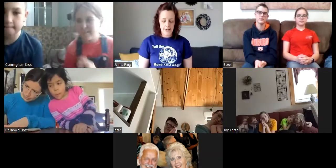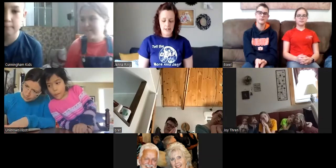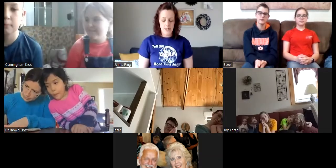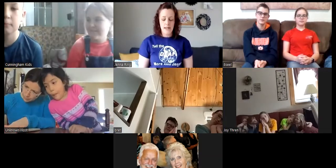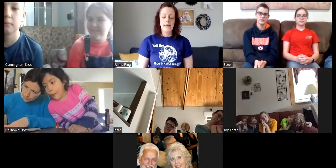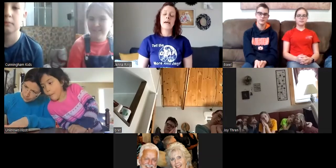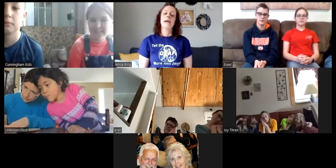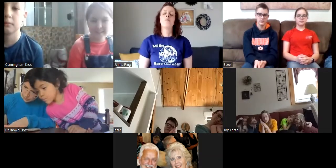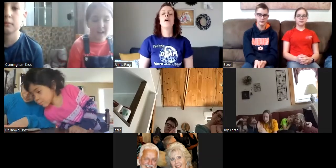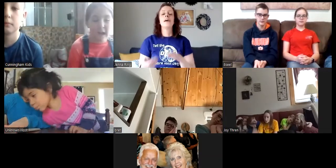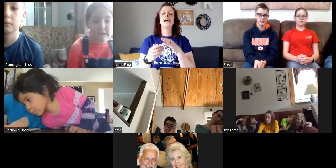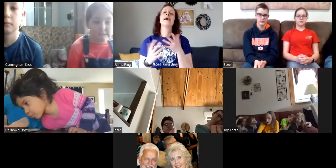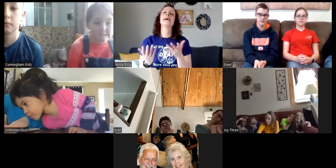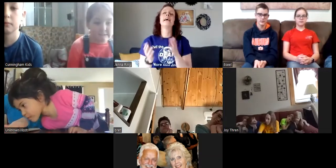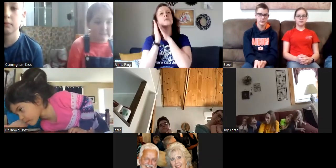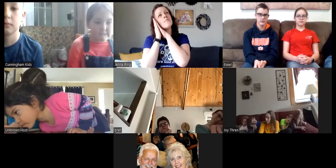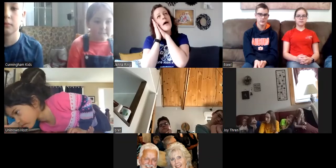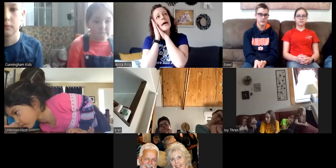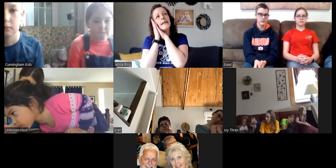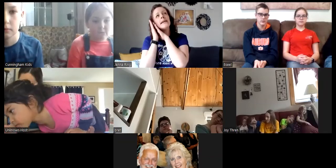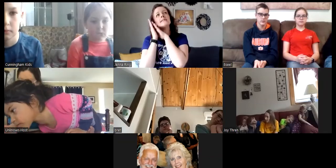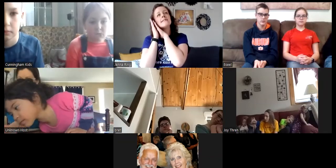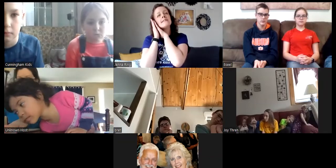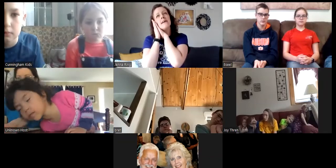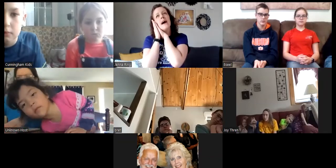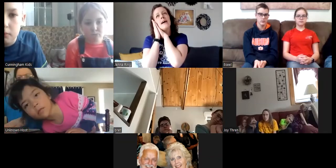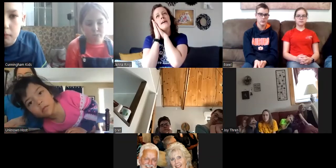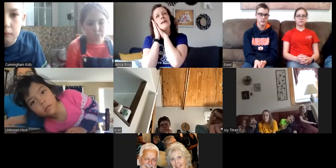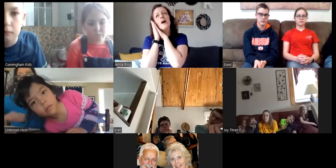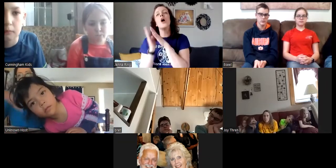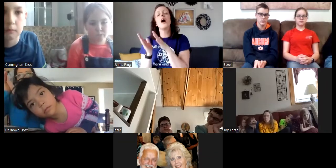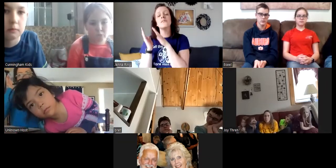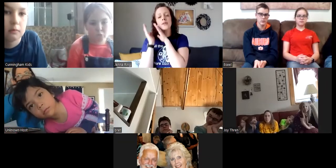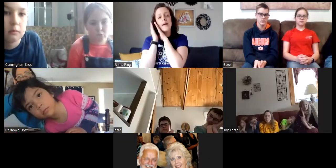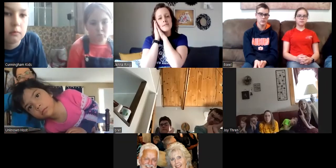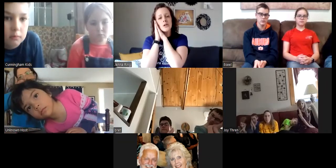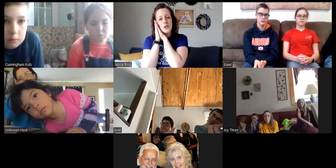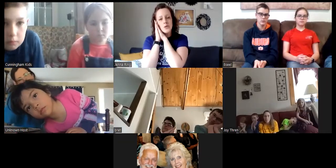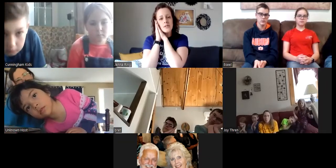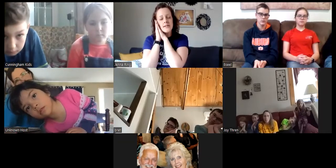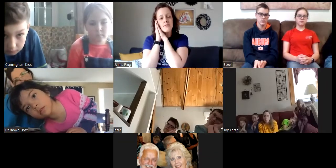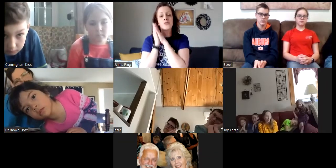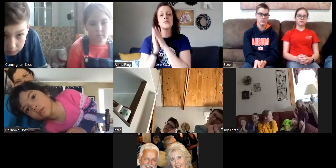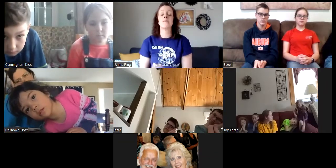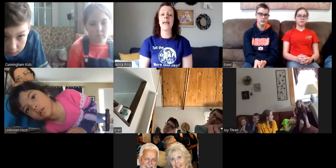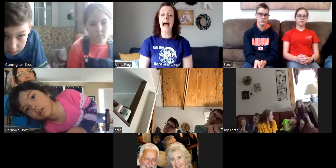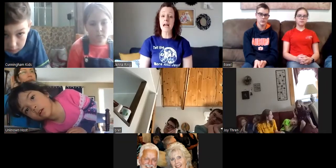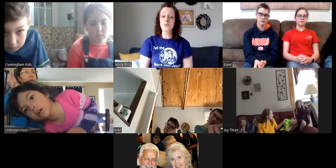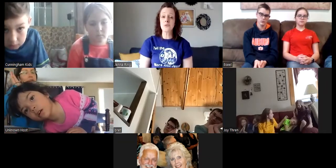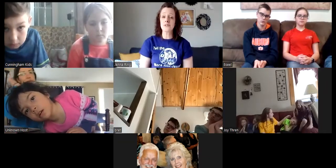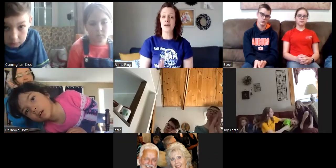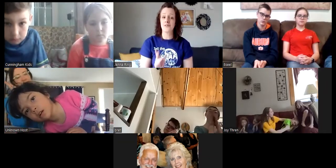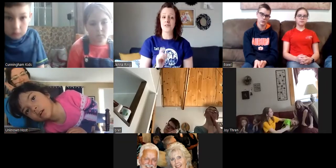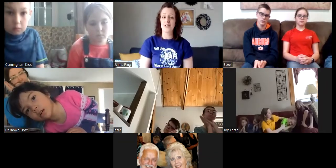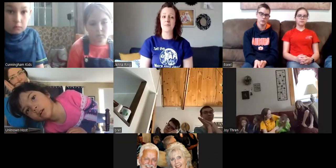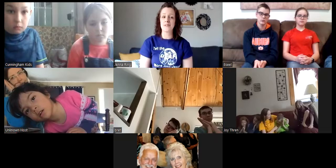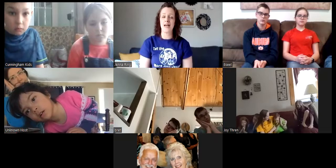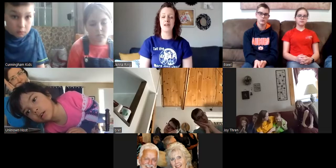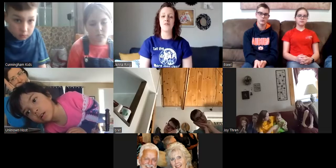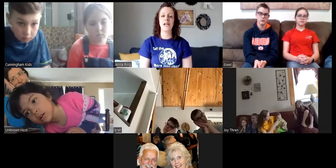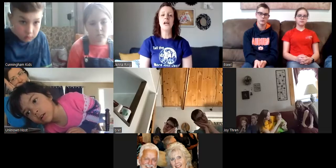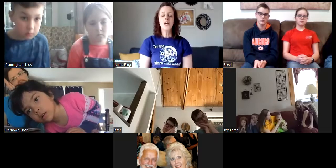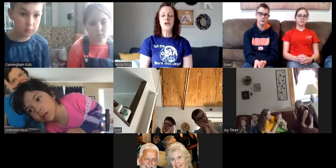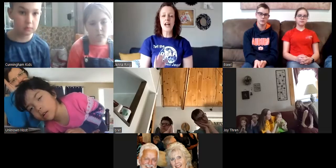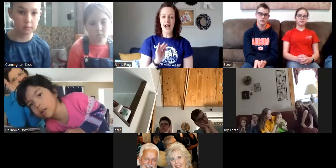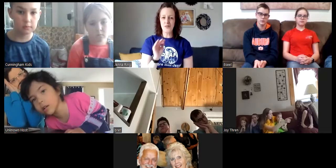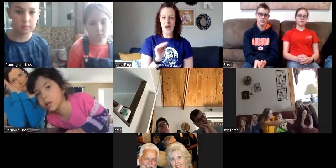All right. Well, it's bed. It's a lot of times they'll use this for sleep. The actual sign for sleep is